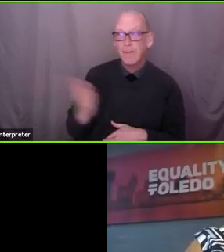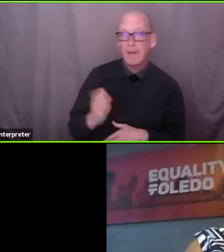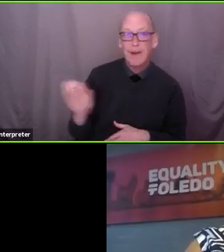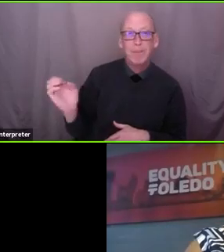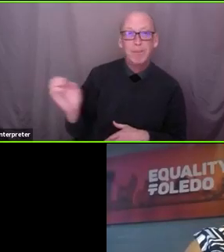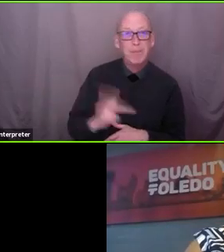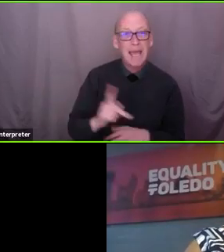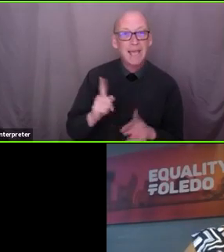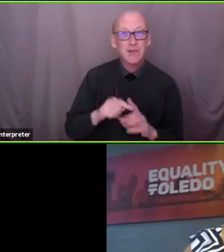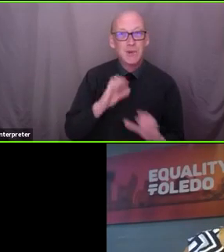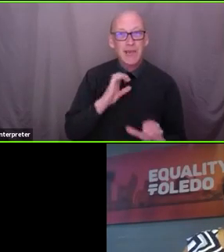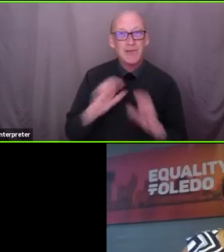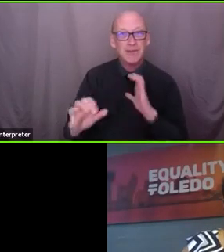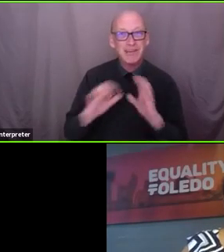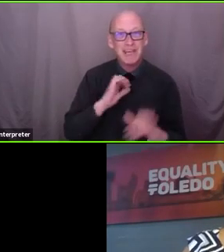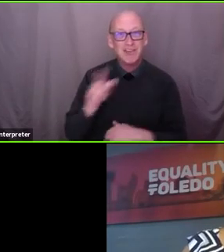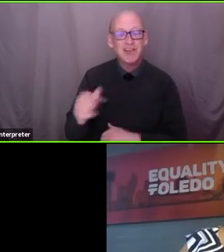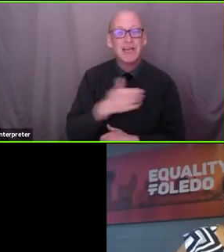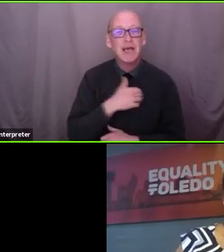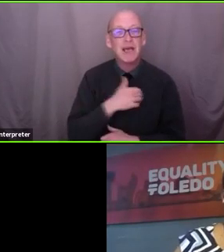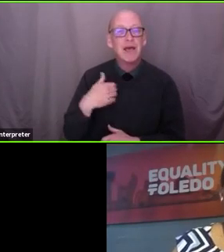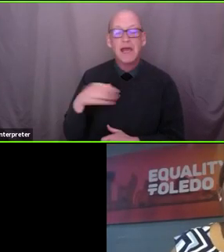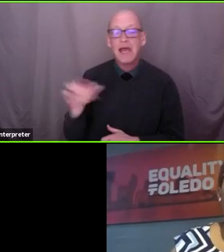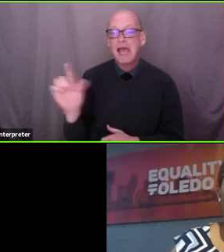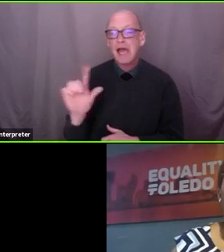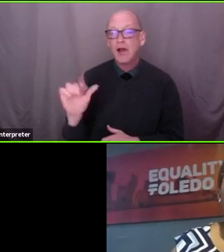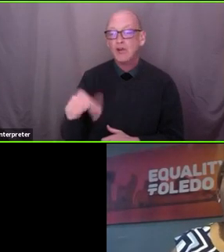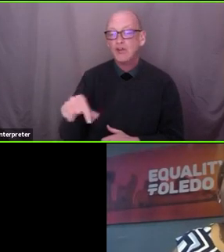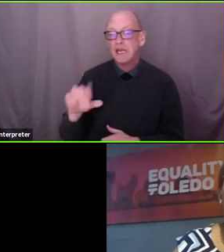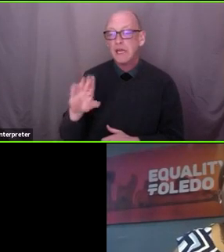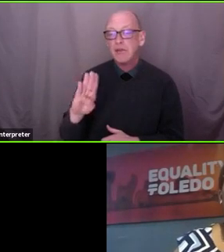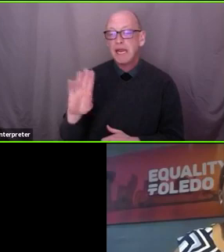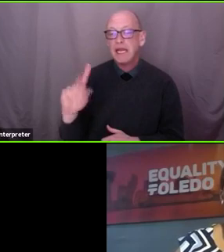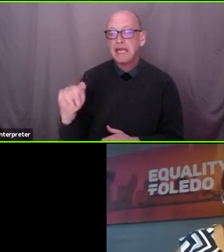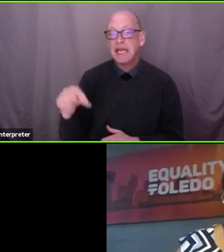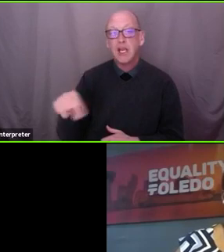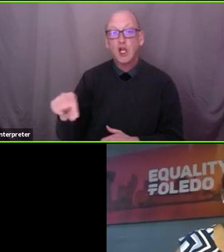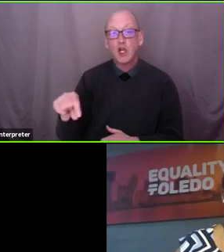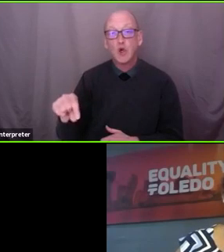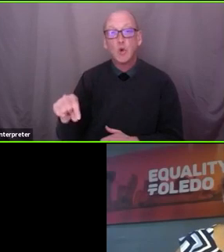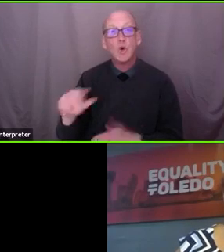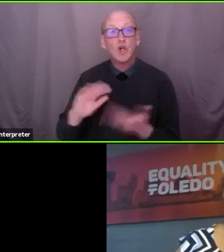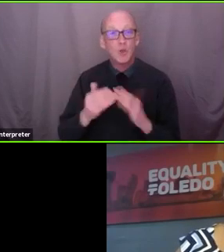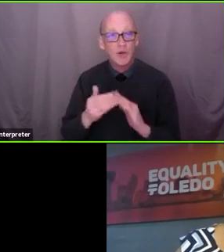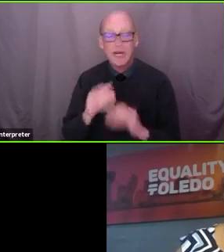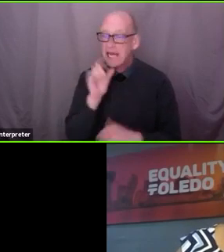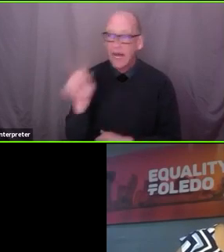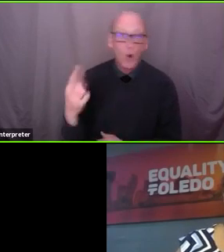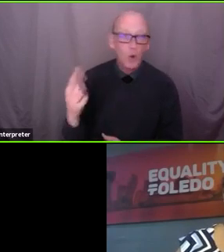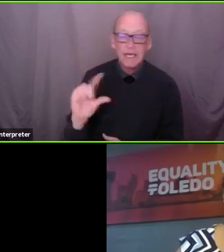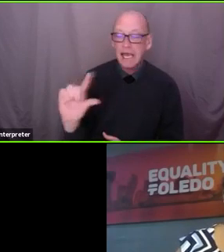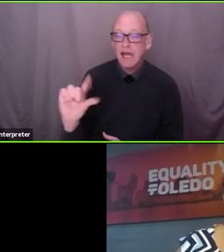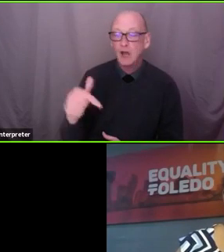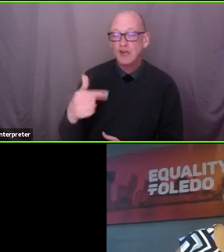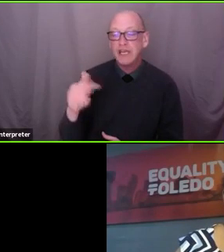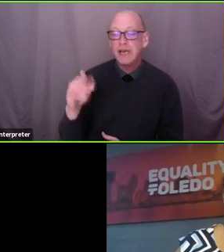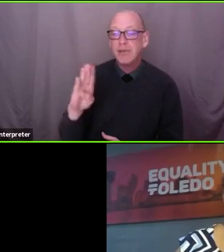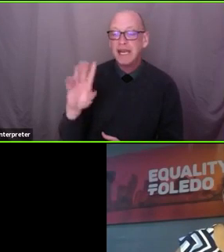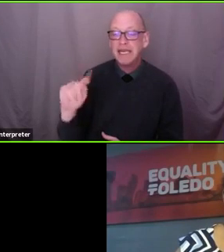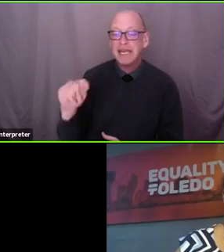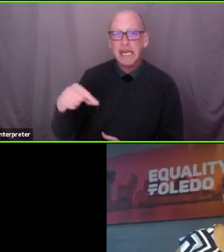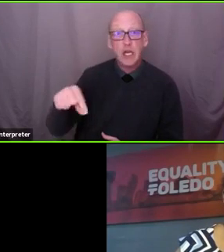conversation because members of the LGBTQ community are not just LGBTQ. They are,